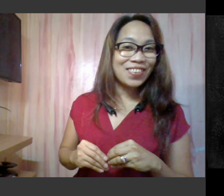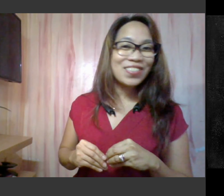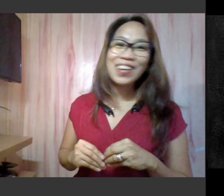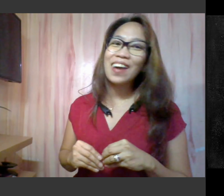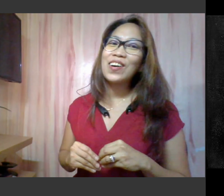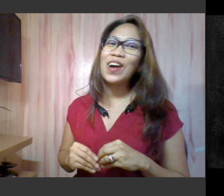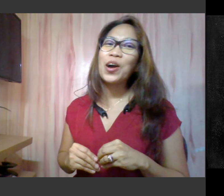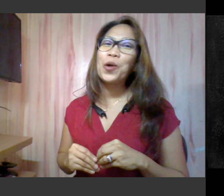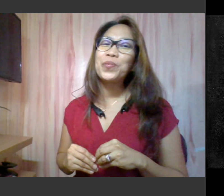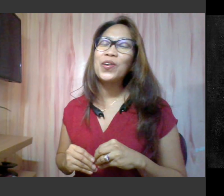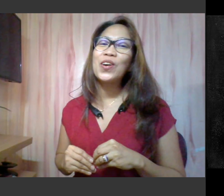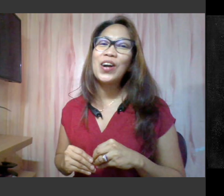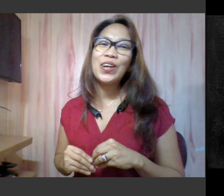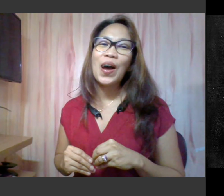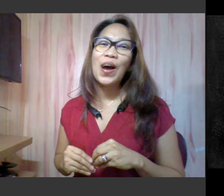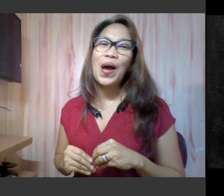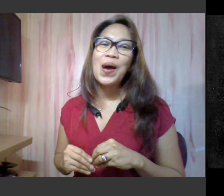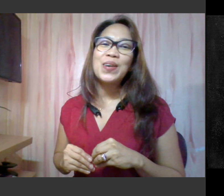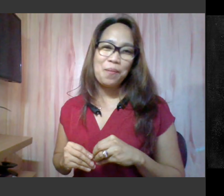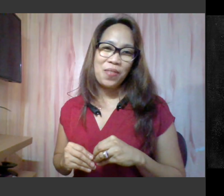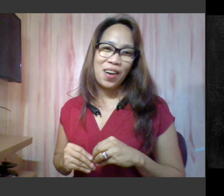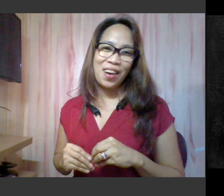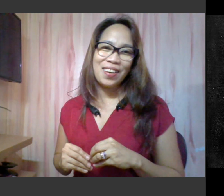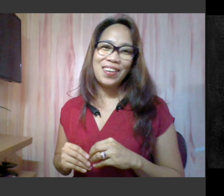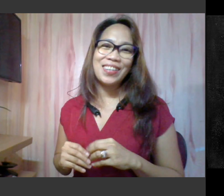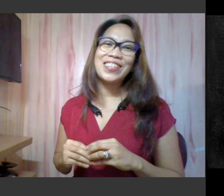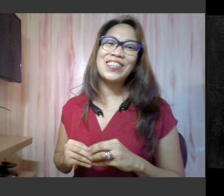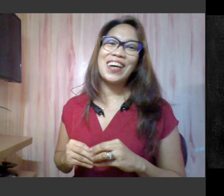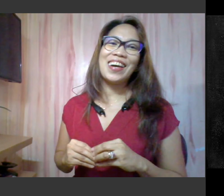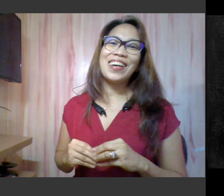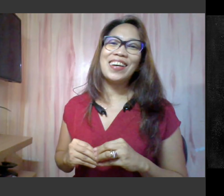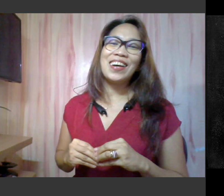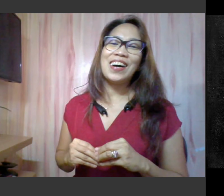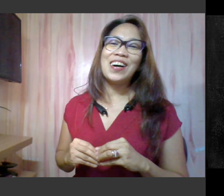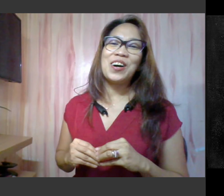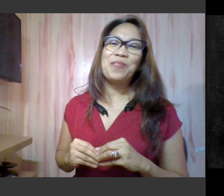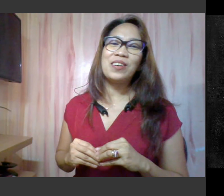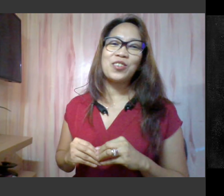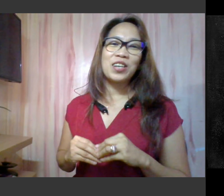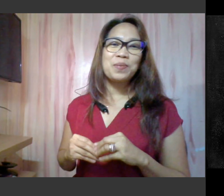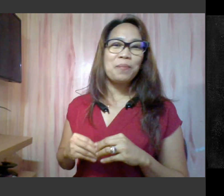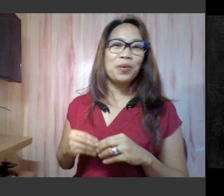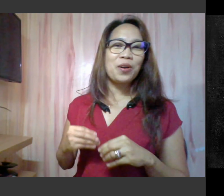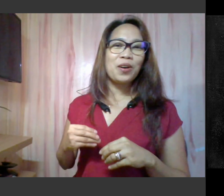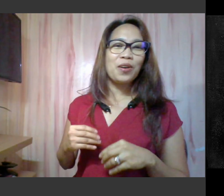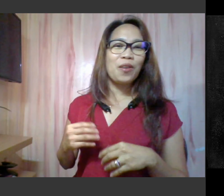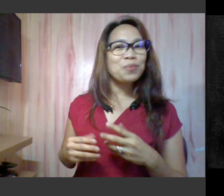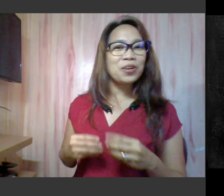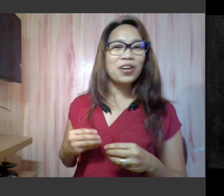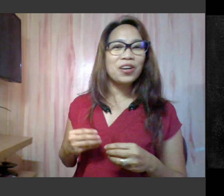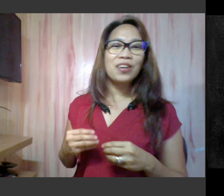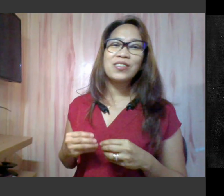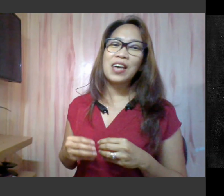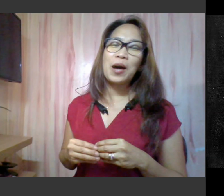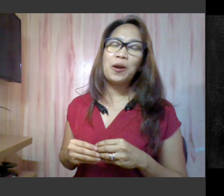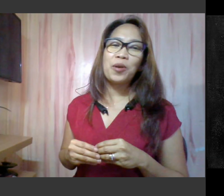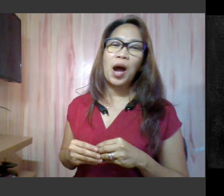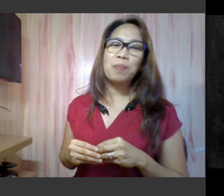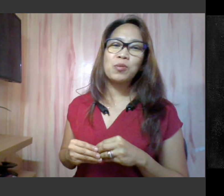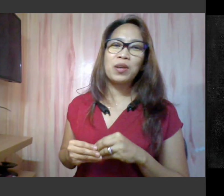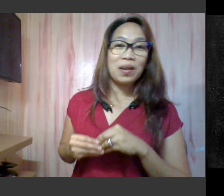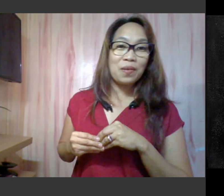us learn together. I hope you learned something today. Try to remember those words,